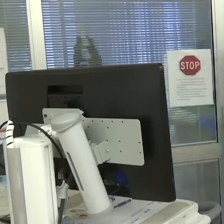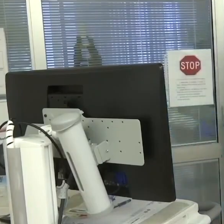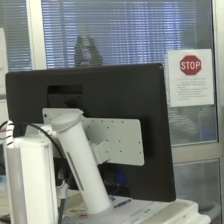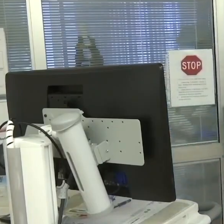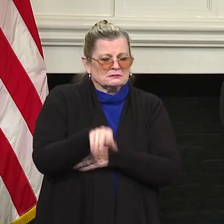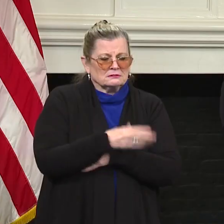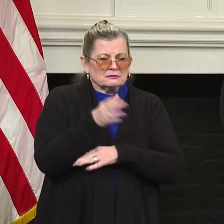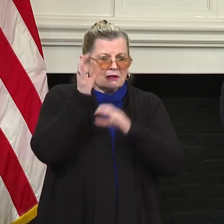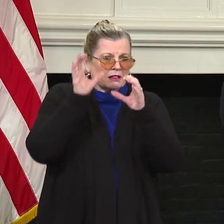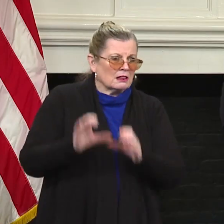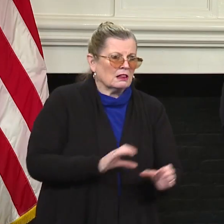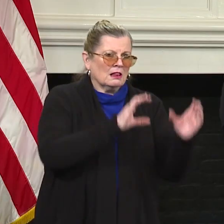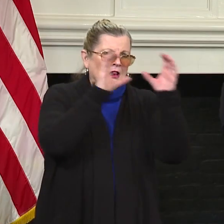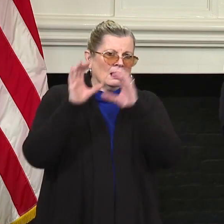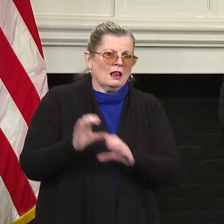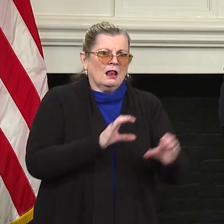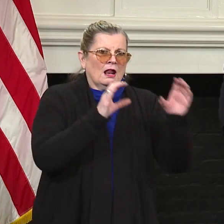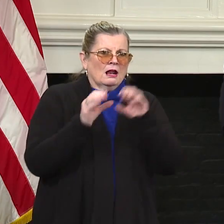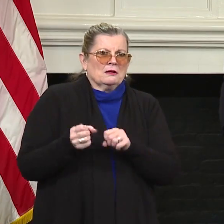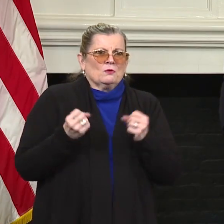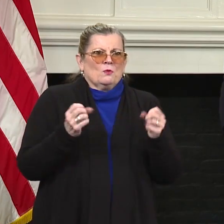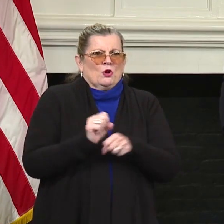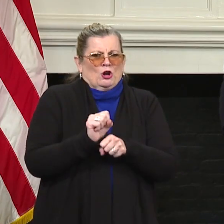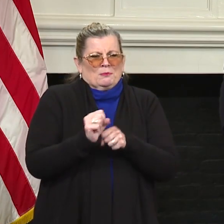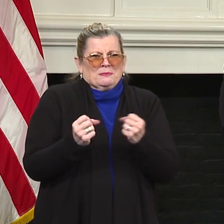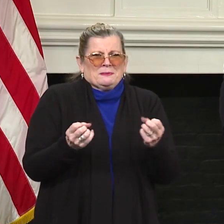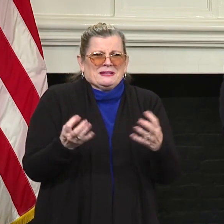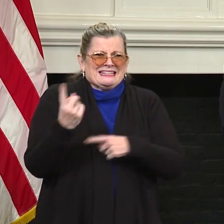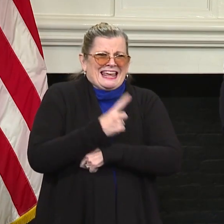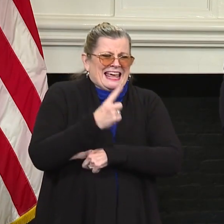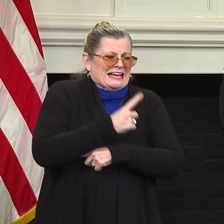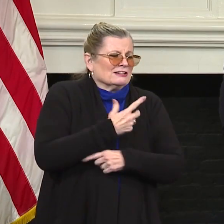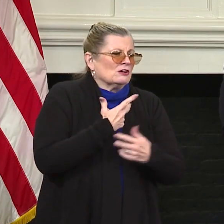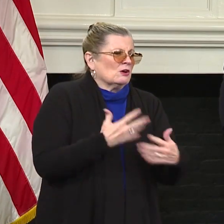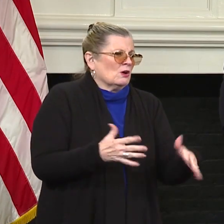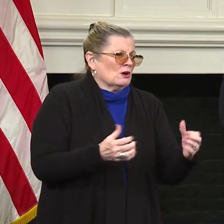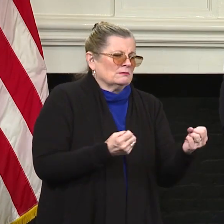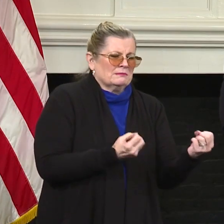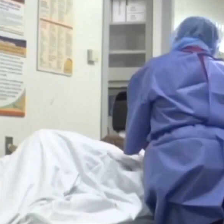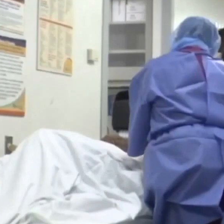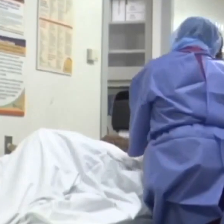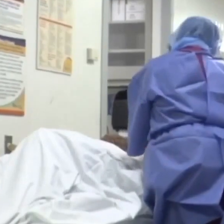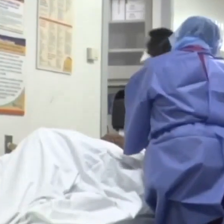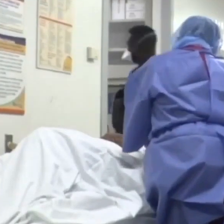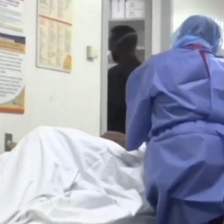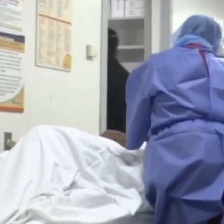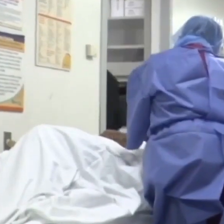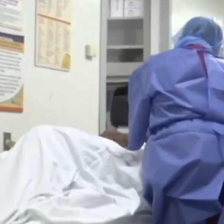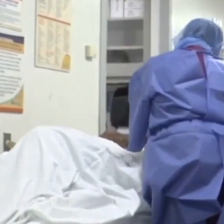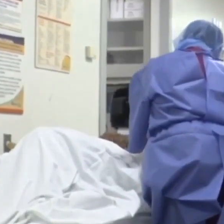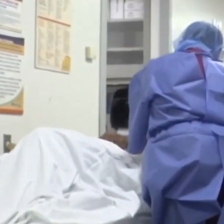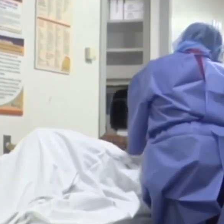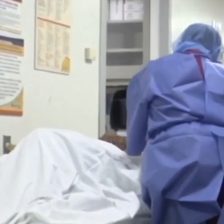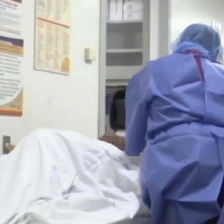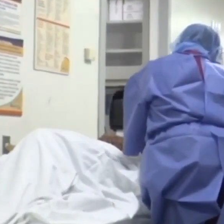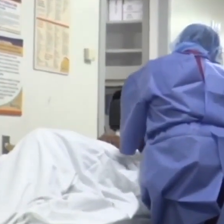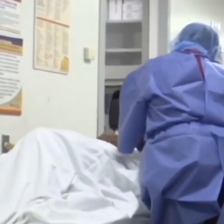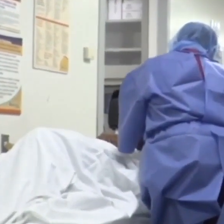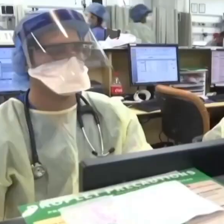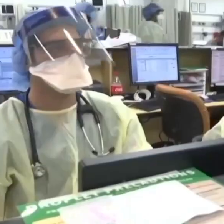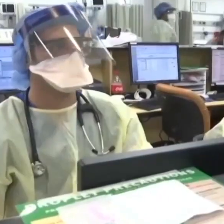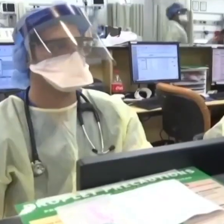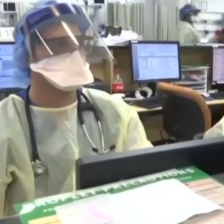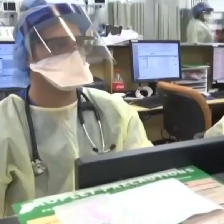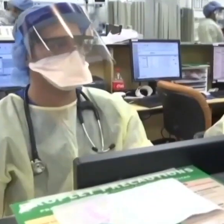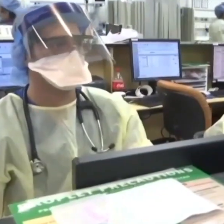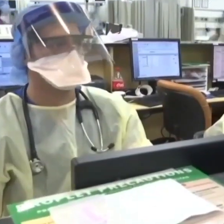healthcare workers. We owe a profound debt of gratitude to our frontline medical workers. This Healthcare Heroes Appreciation Week,